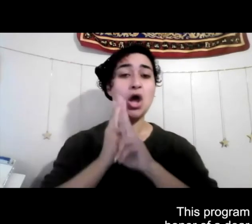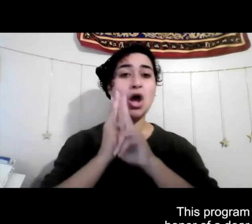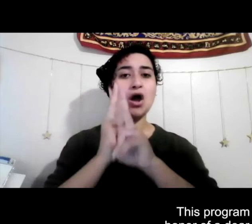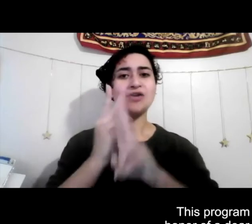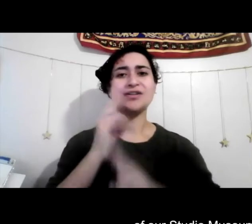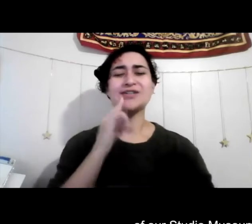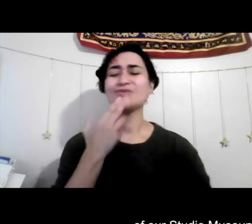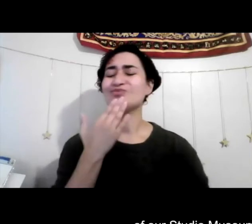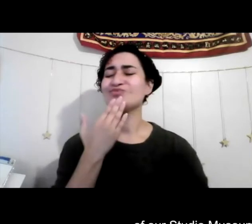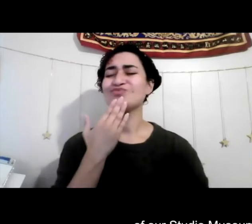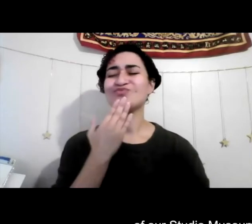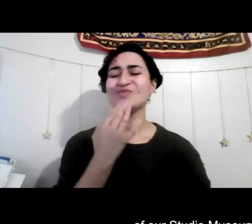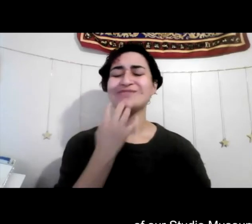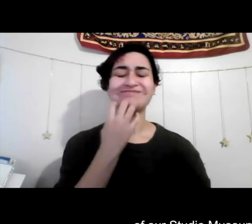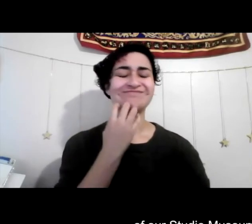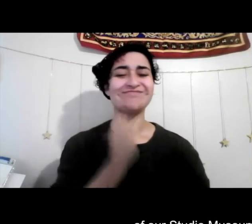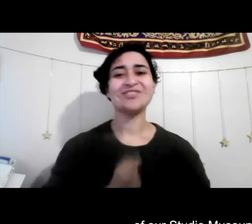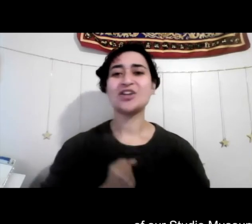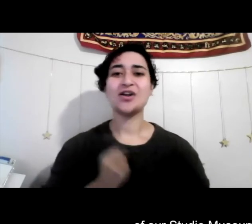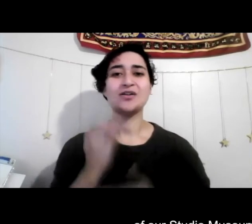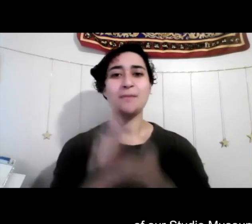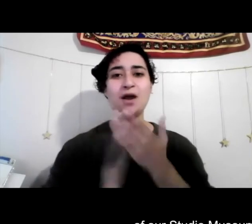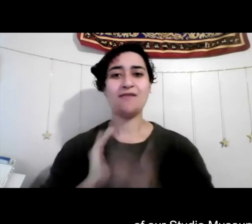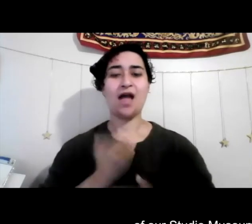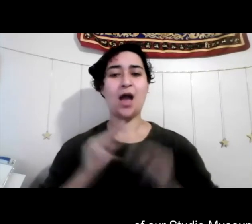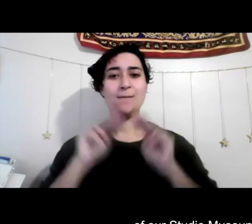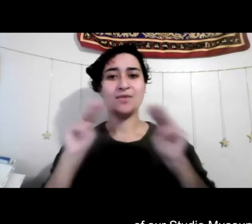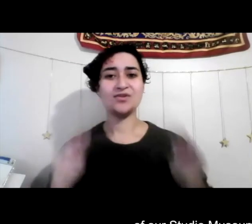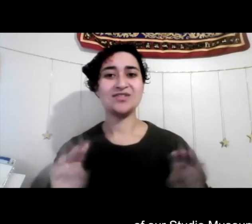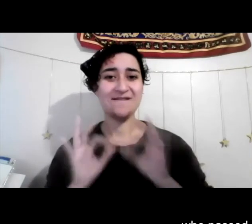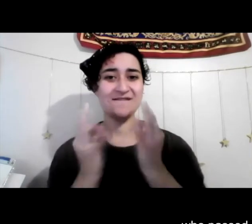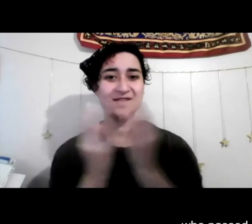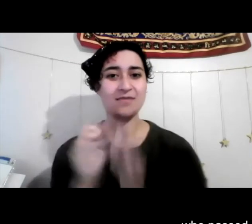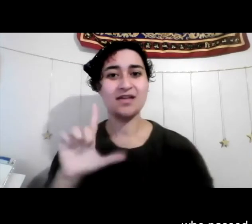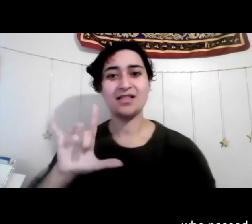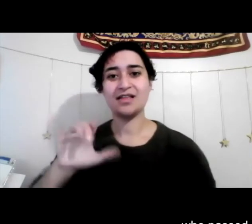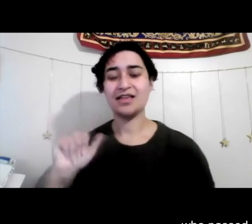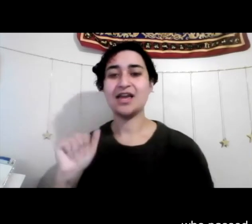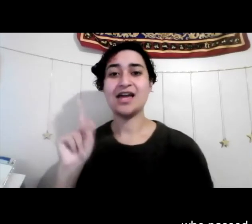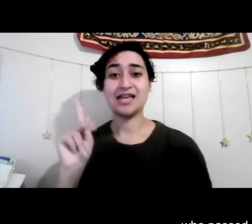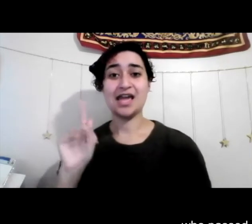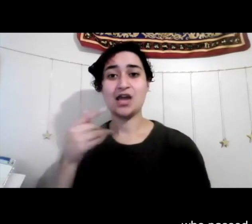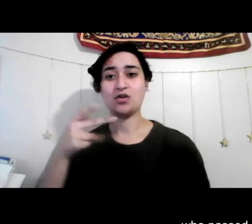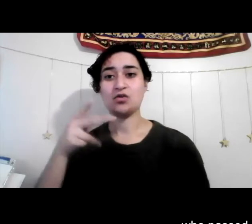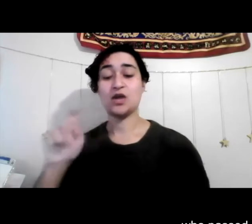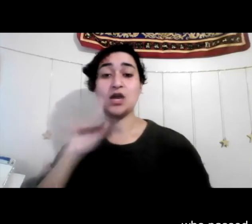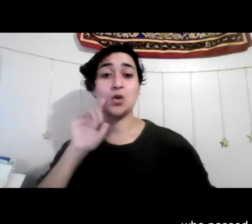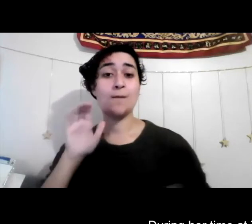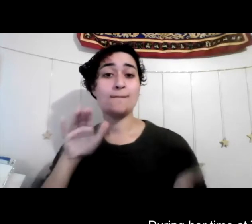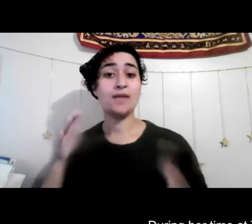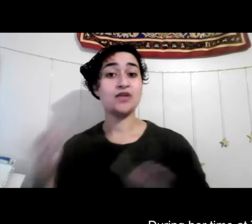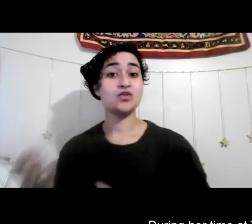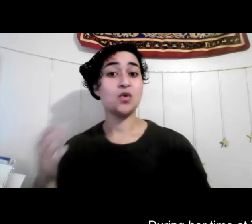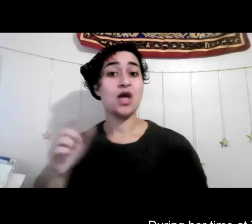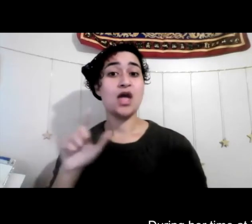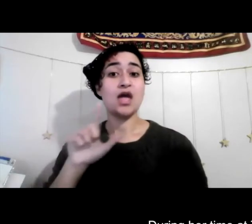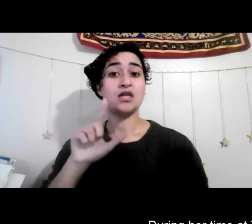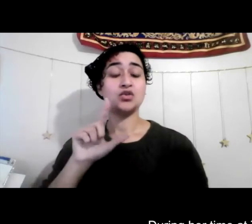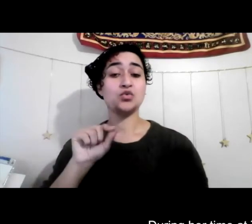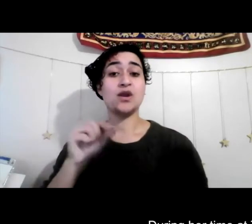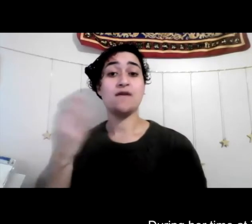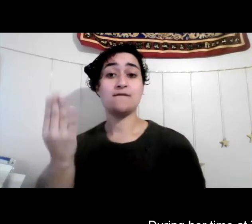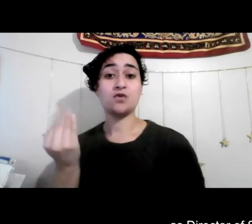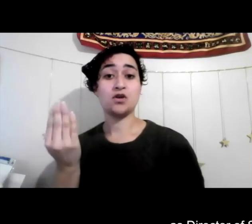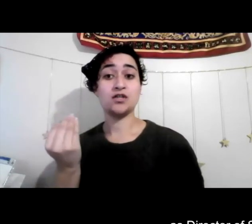beloved member of our Studio Museum family, Lea K. Green, who passed away in 2014. During her time at the